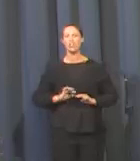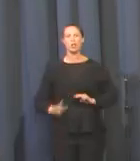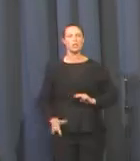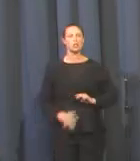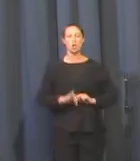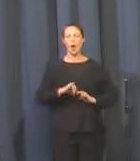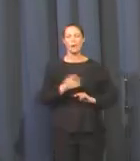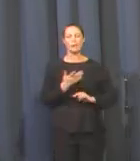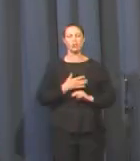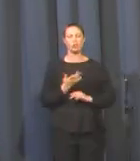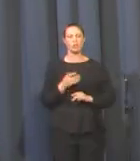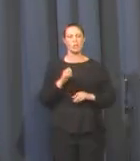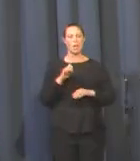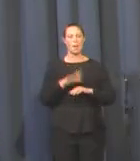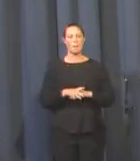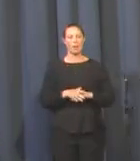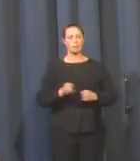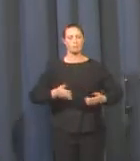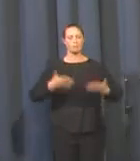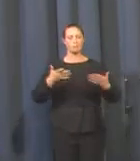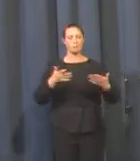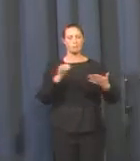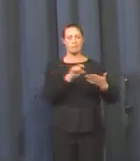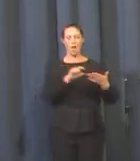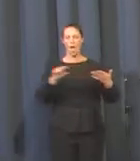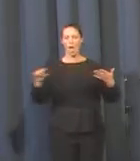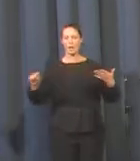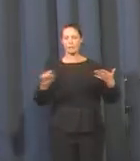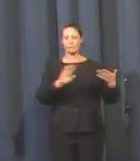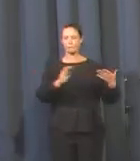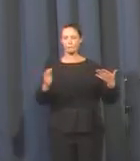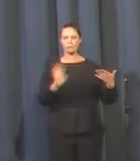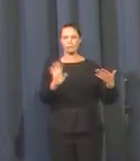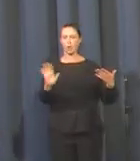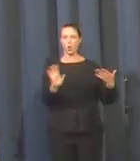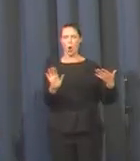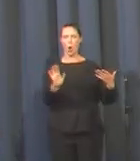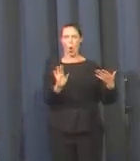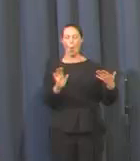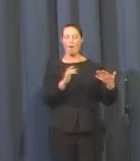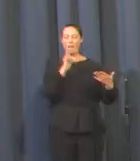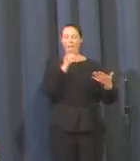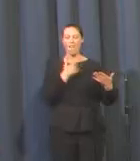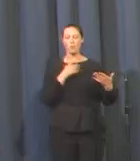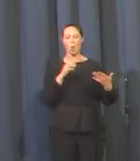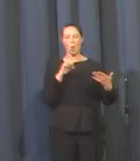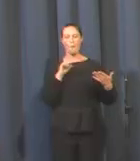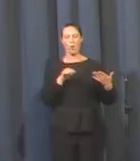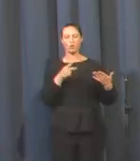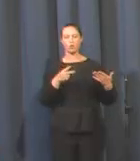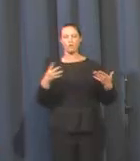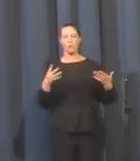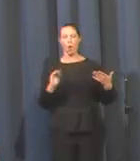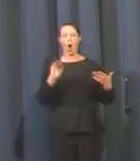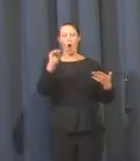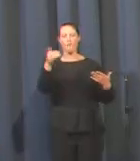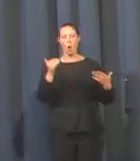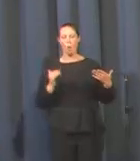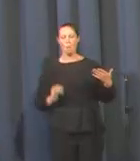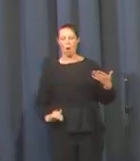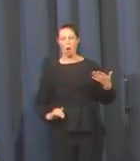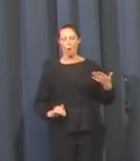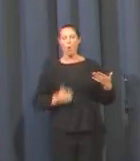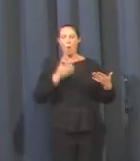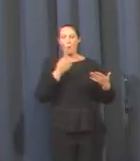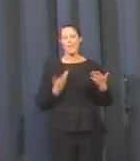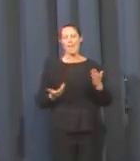simplistic as using those bands of just looking at who's over 0.24 or who's under 0.24. And when we